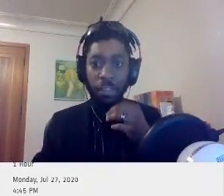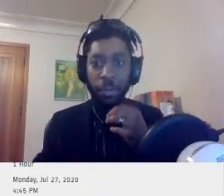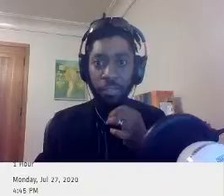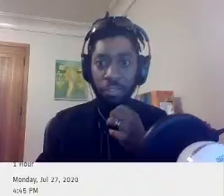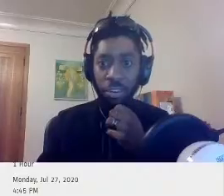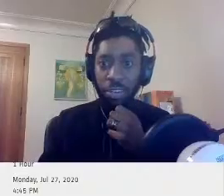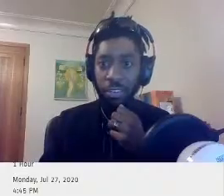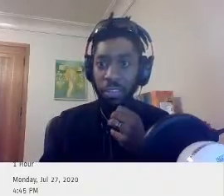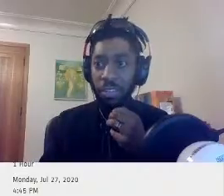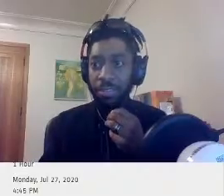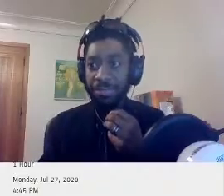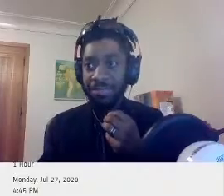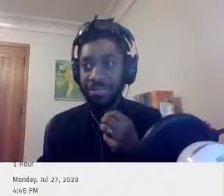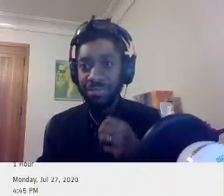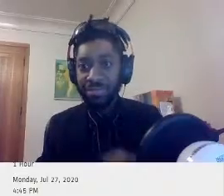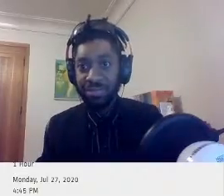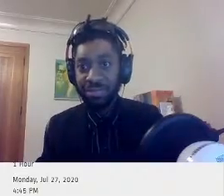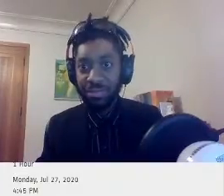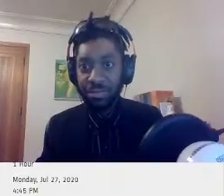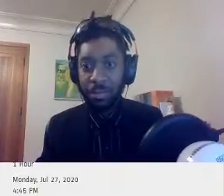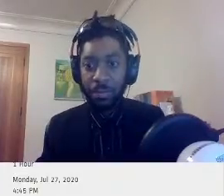All right, Spinners and Sharks.